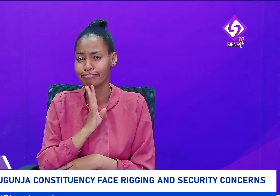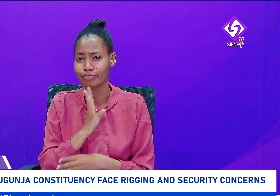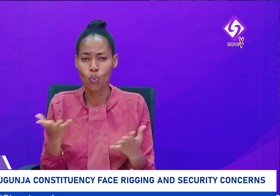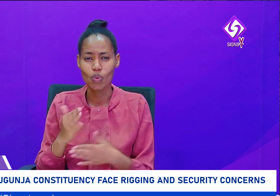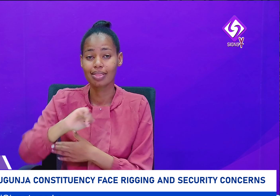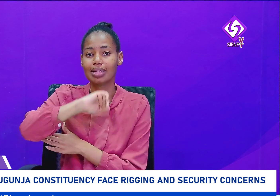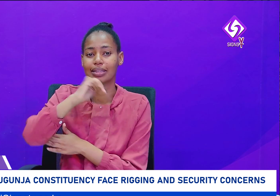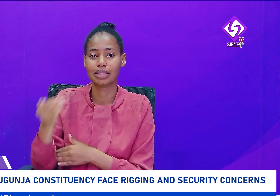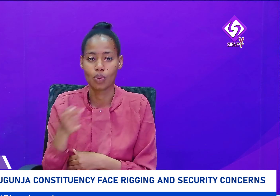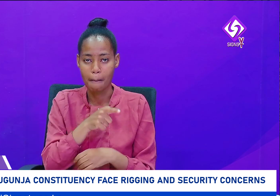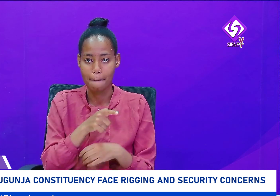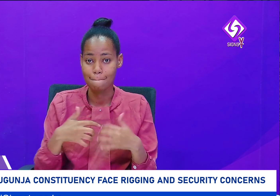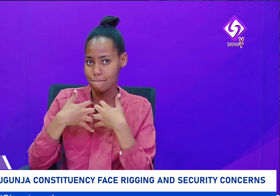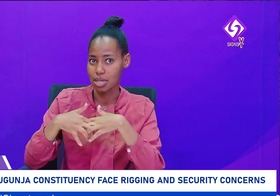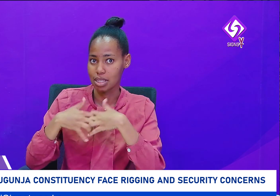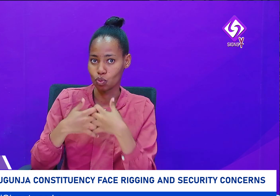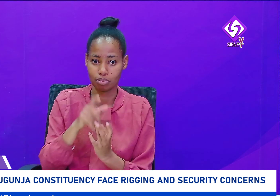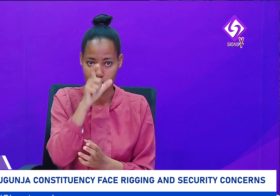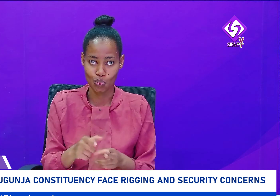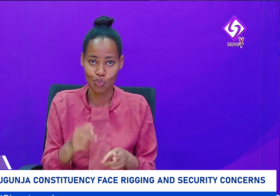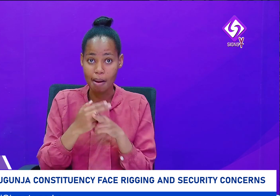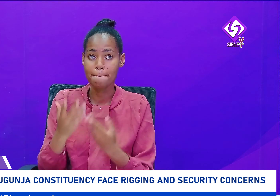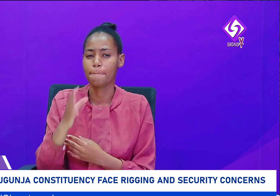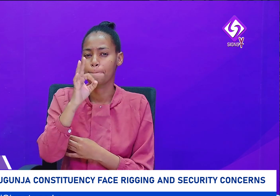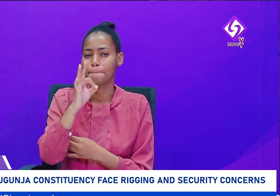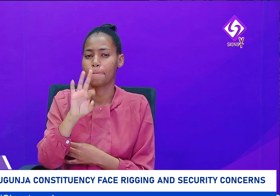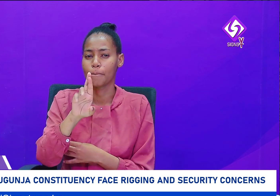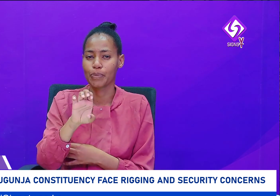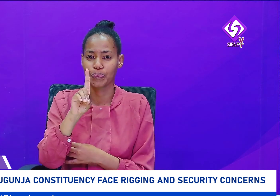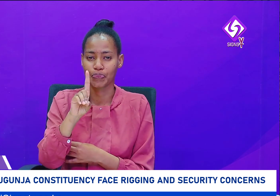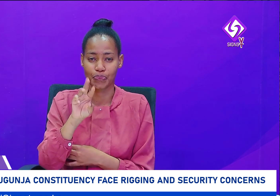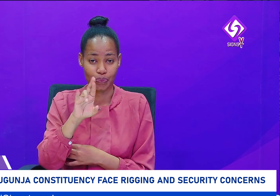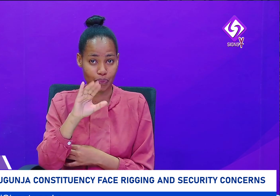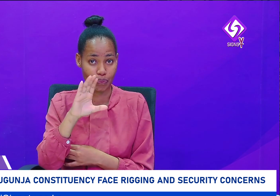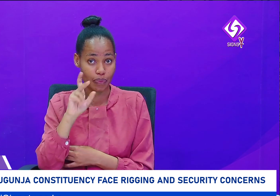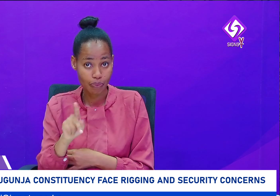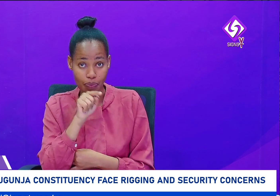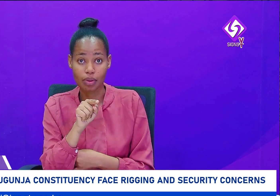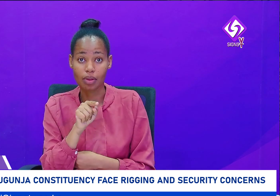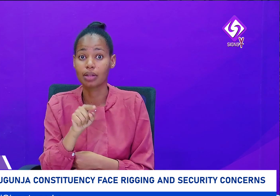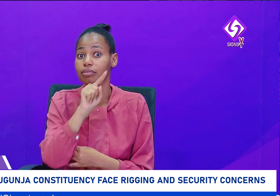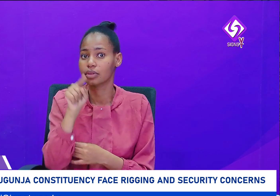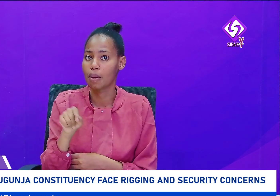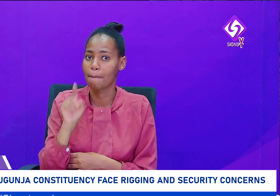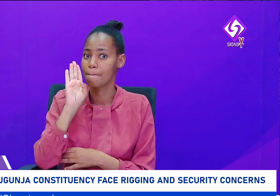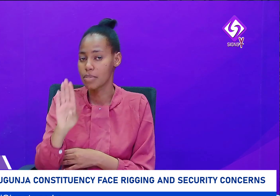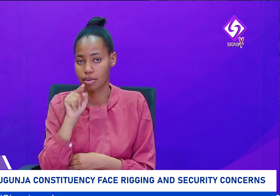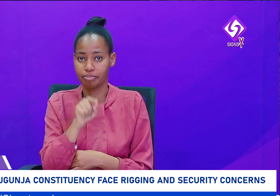Speaking in Ugunja town, Engineer Frederick Z.B. Owino, a